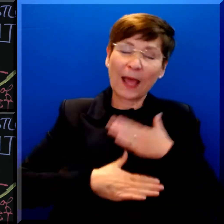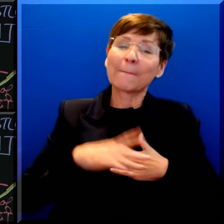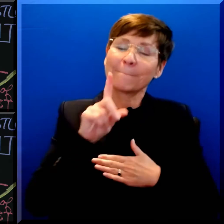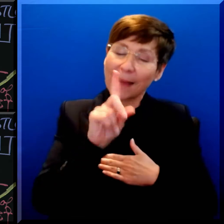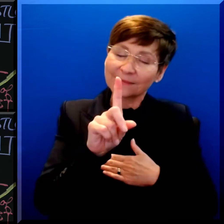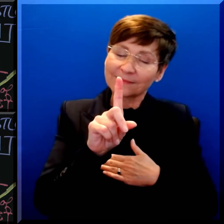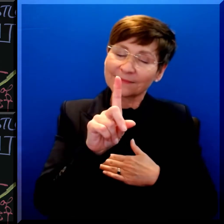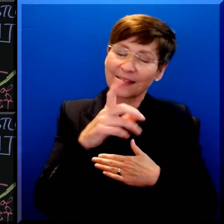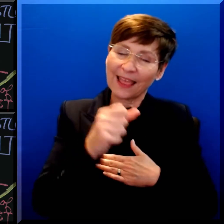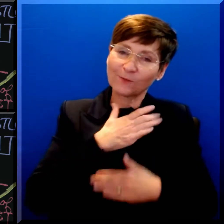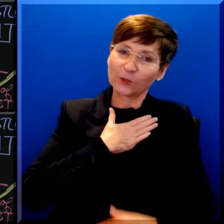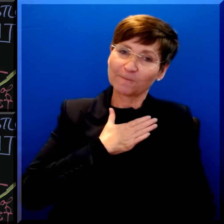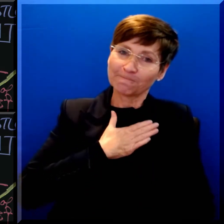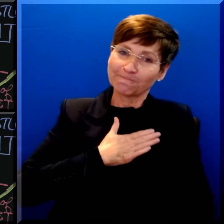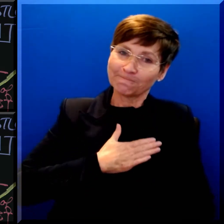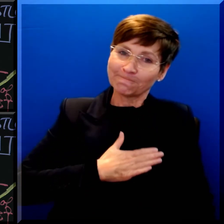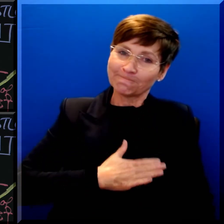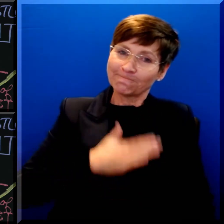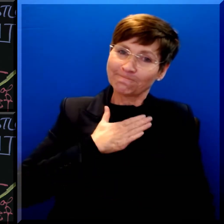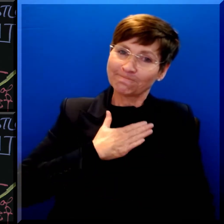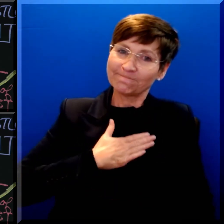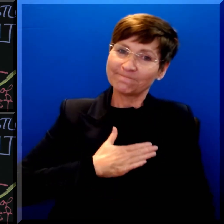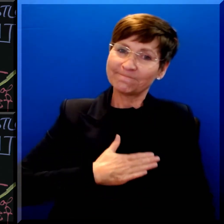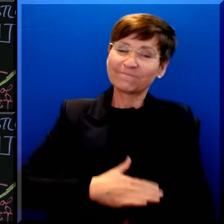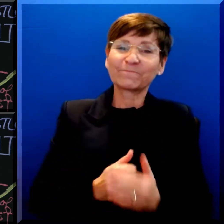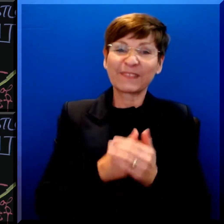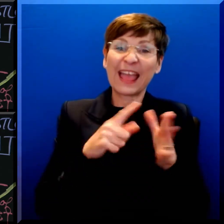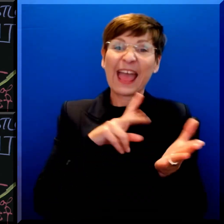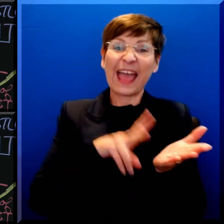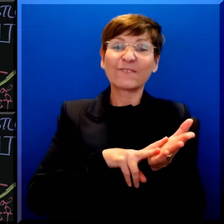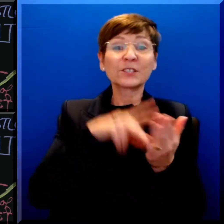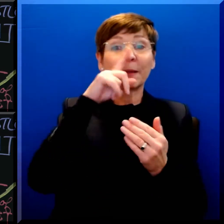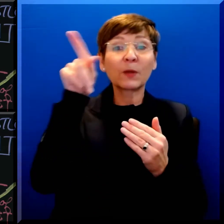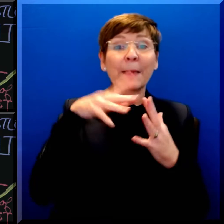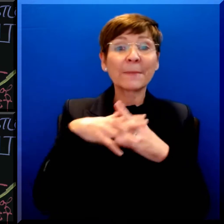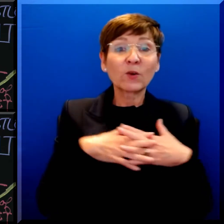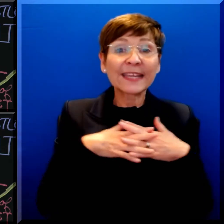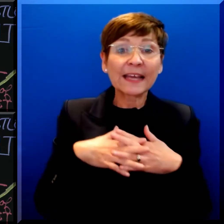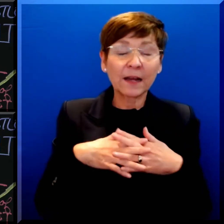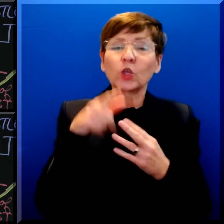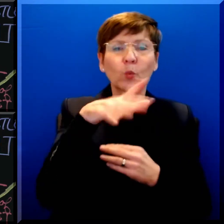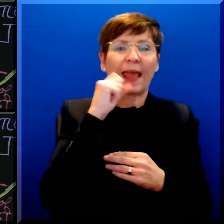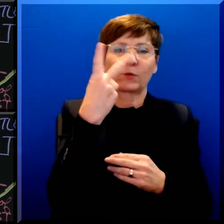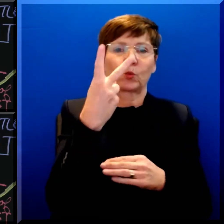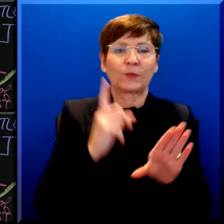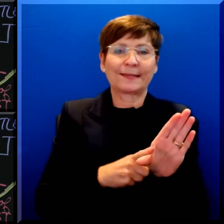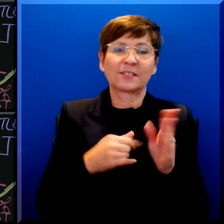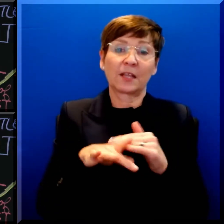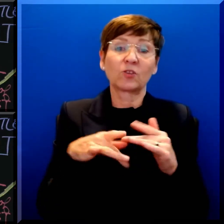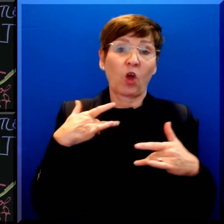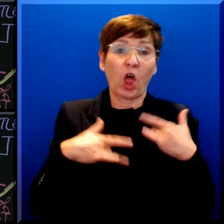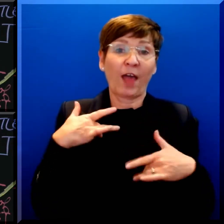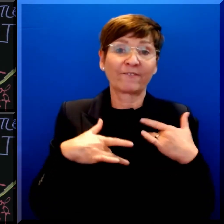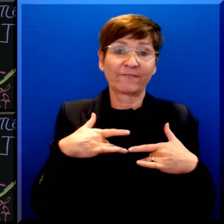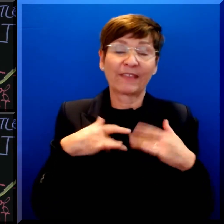it's a fact of life for all of us. Did you know? If you're average, the average American will spend 2 years of your life